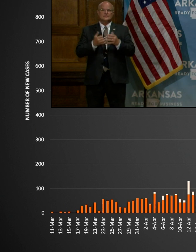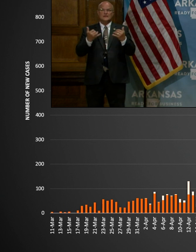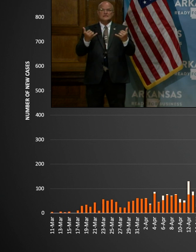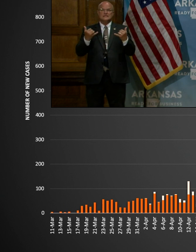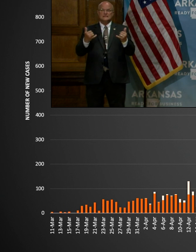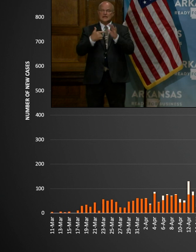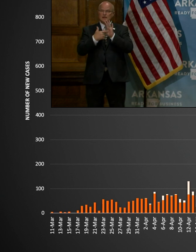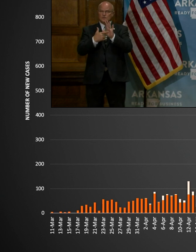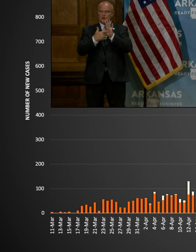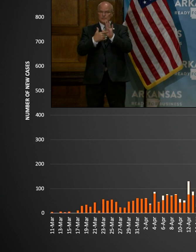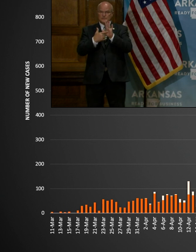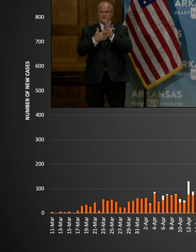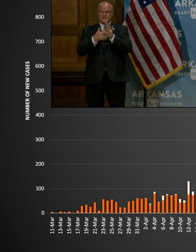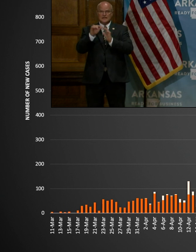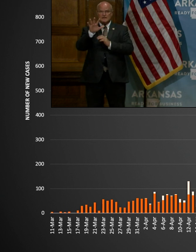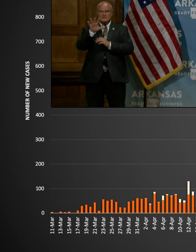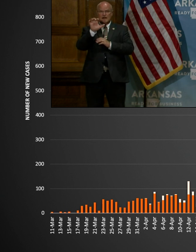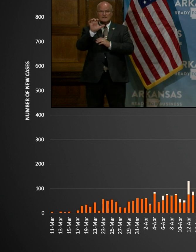today representing